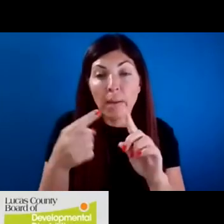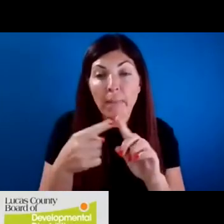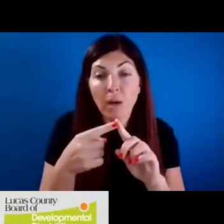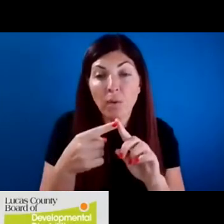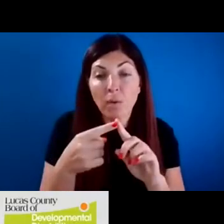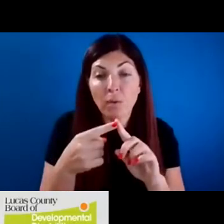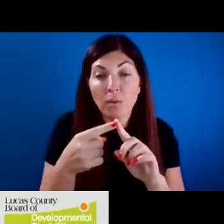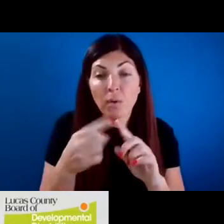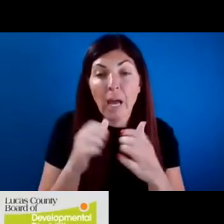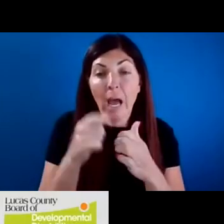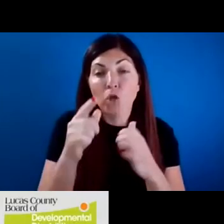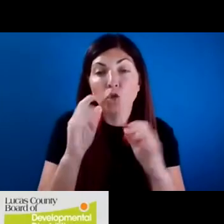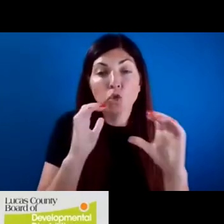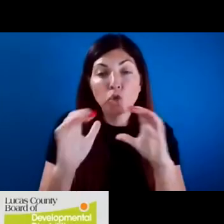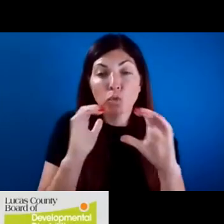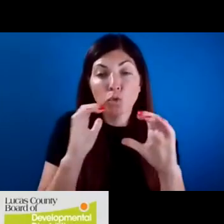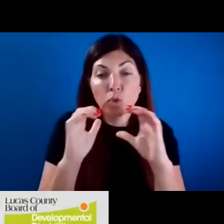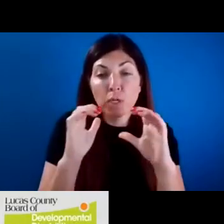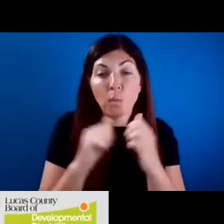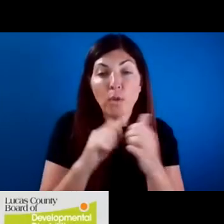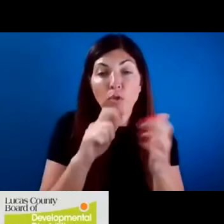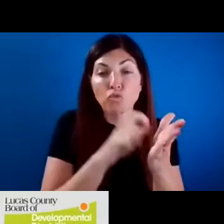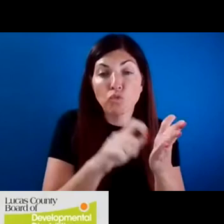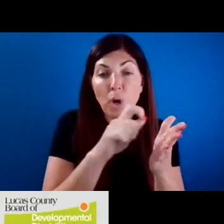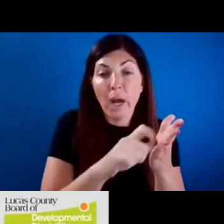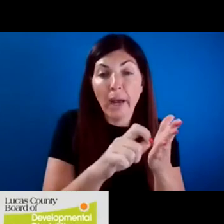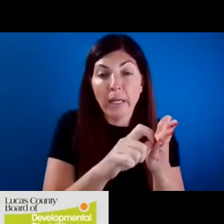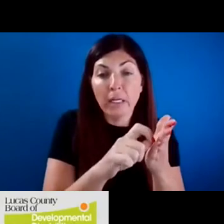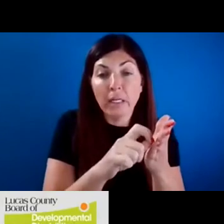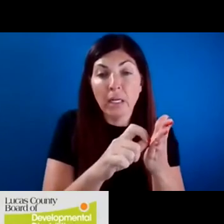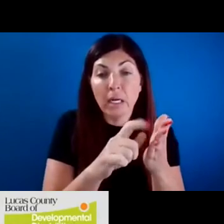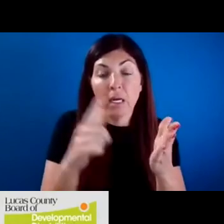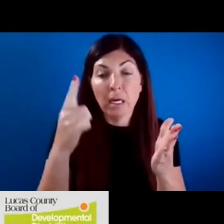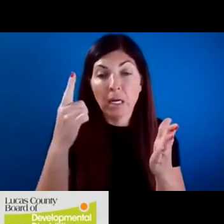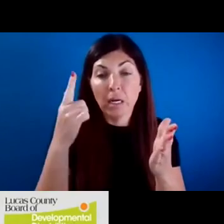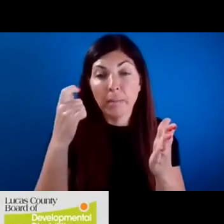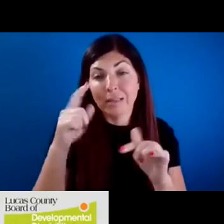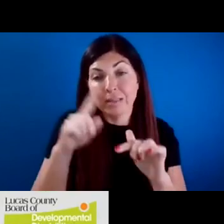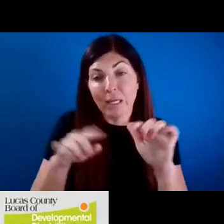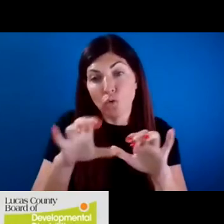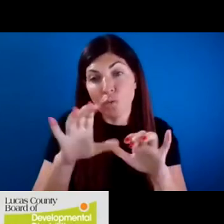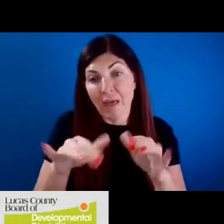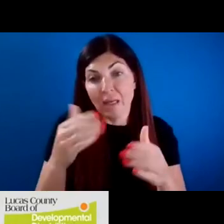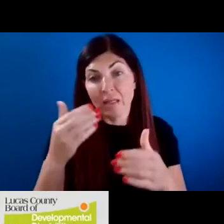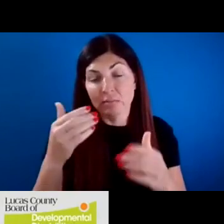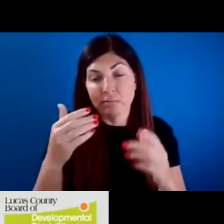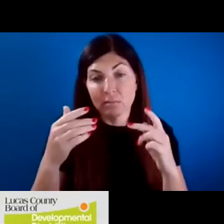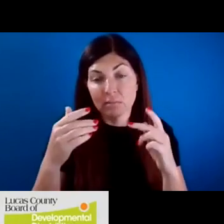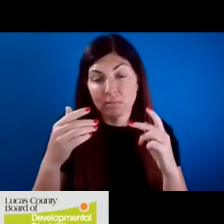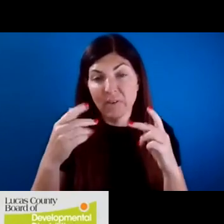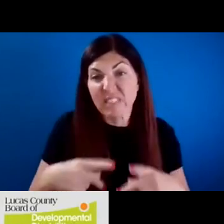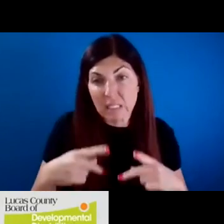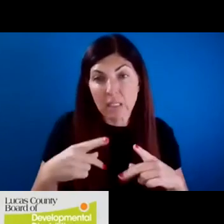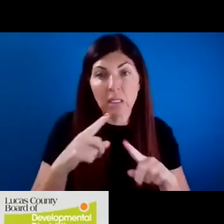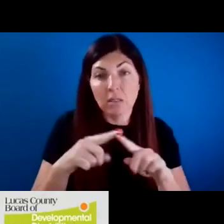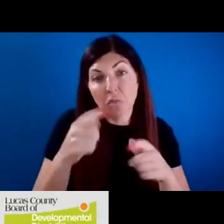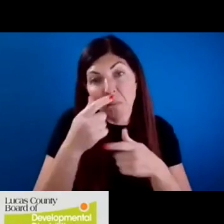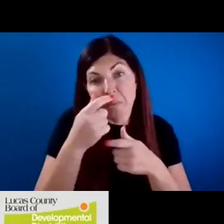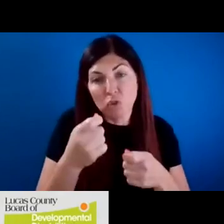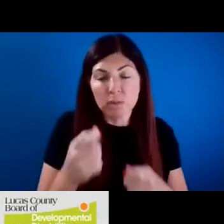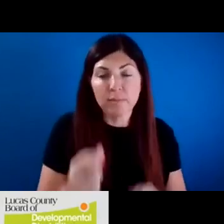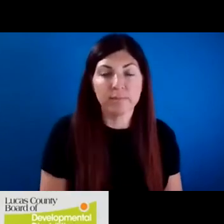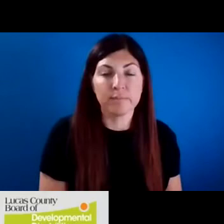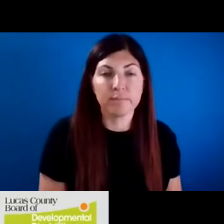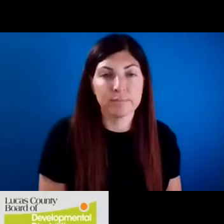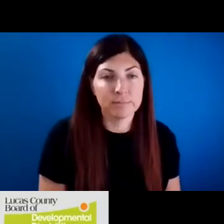how you communicate through writing, since you can't do it physically as well. And I can relate to some of that experience, so I'm interested to hear what you have to say.